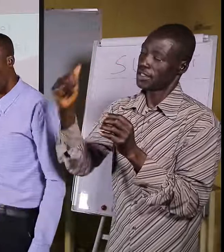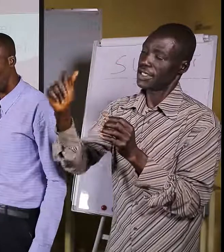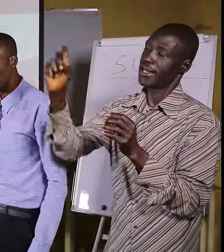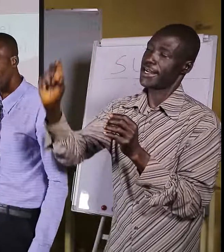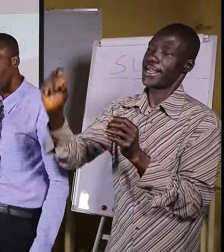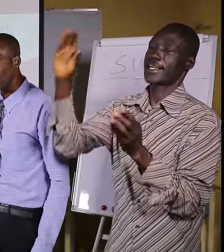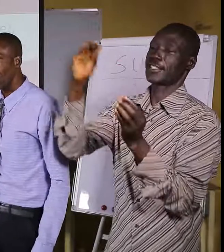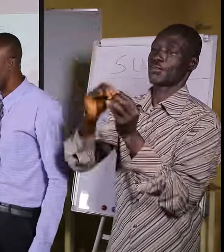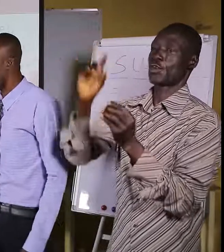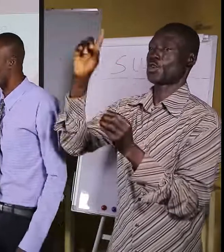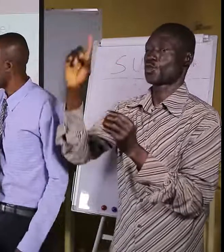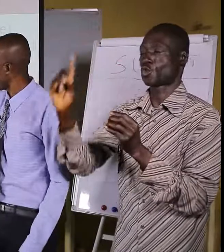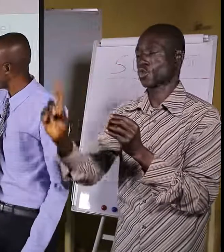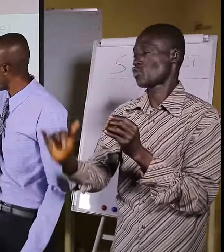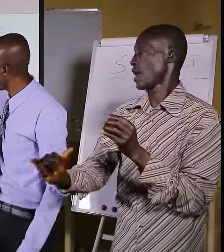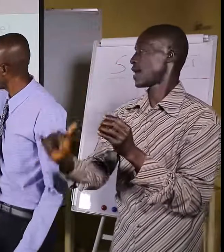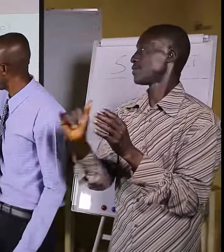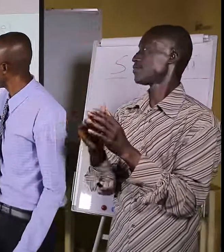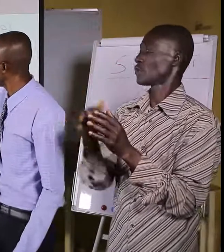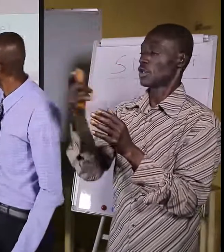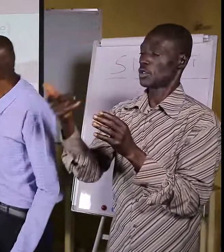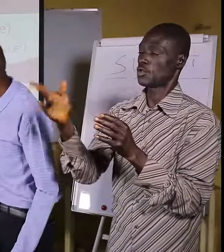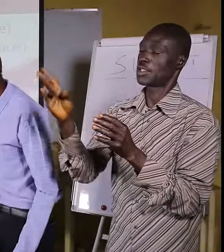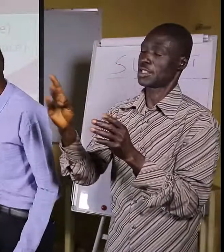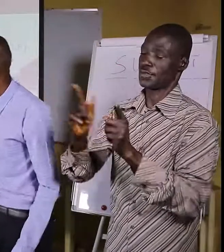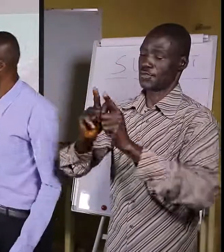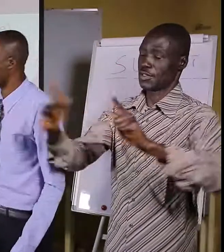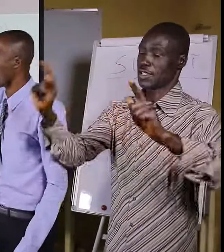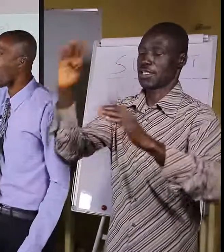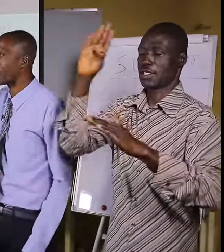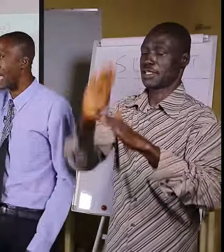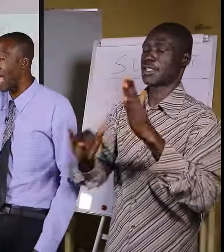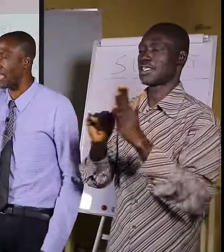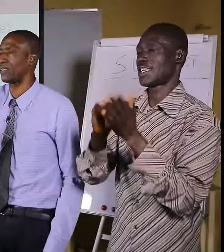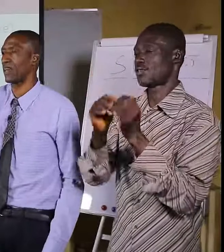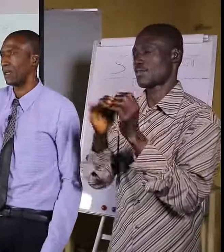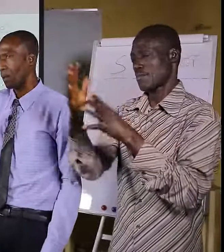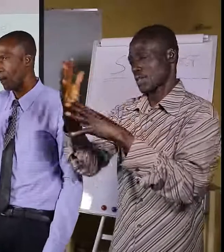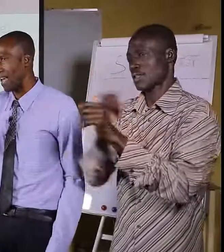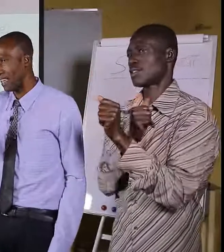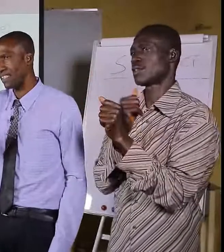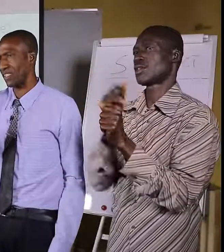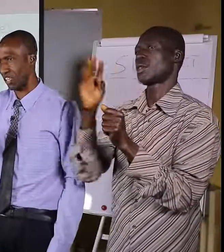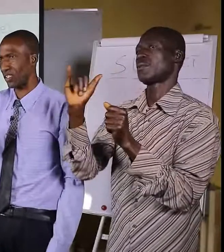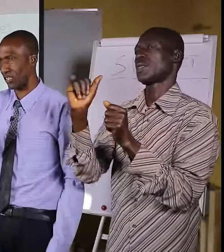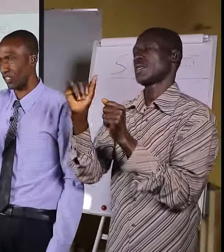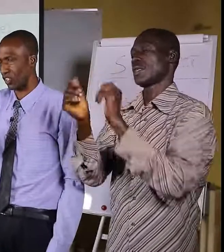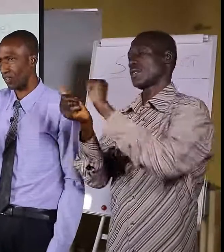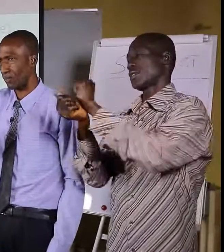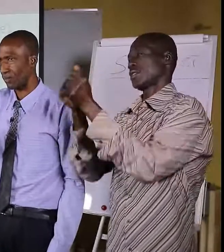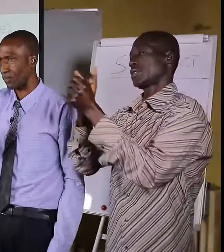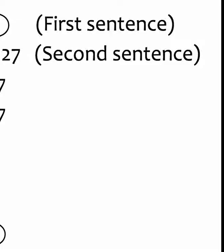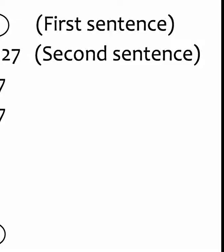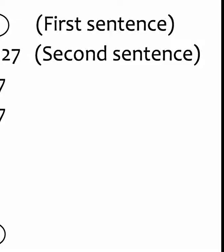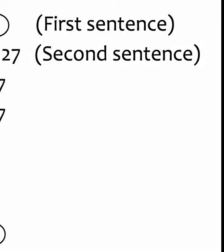plus y. So, is 27 greater than the number obtained by interchanging the